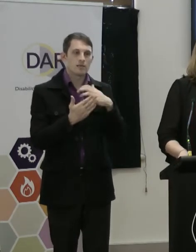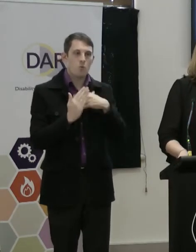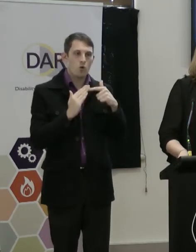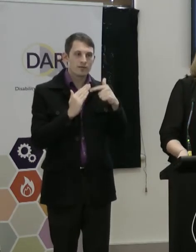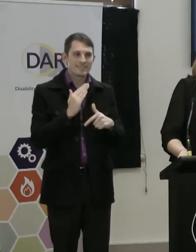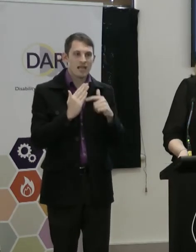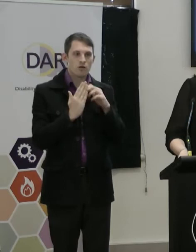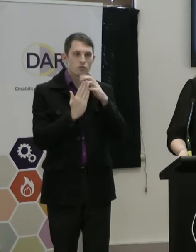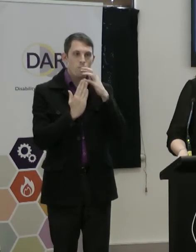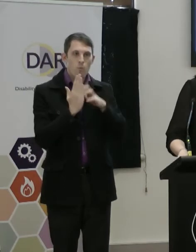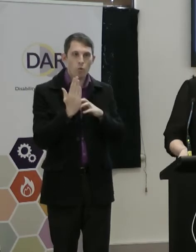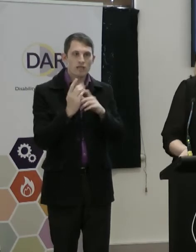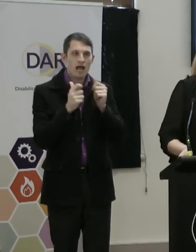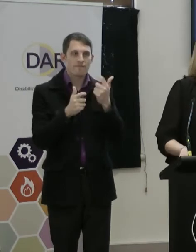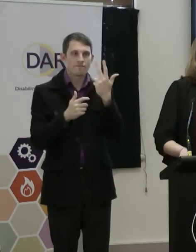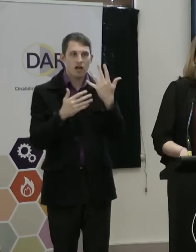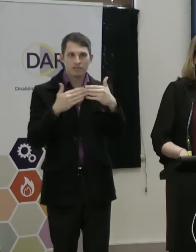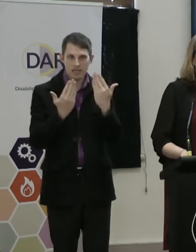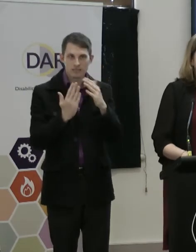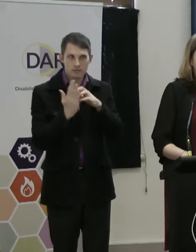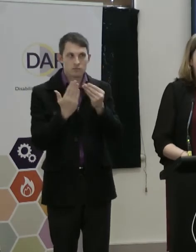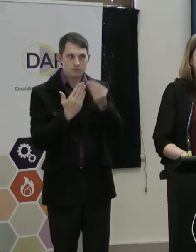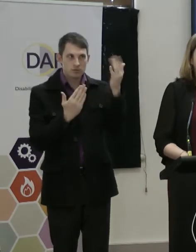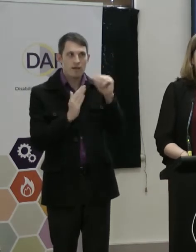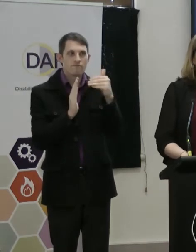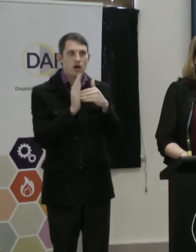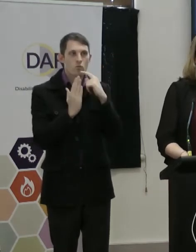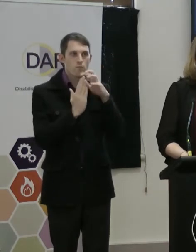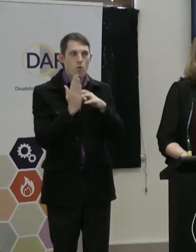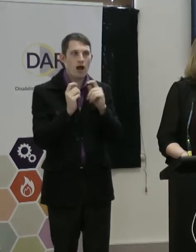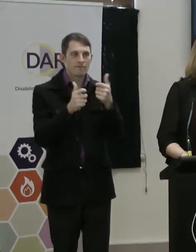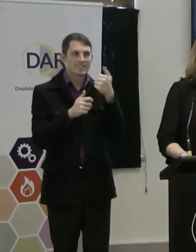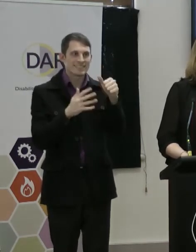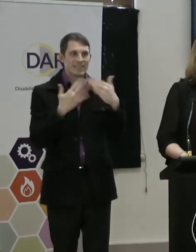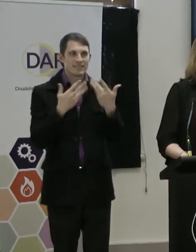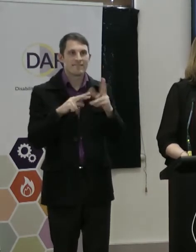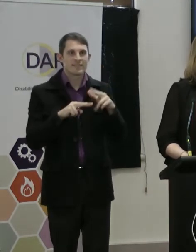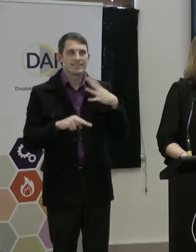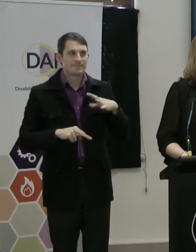at the 5-day mark, and a final report at 60 days if that's warranted.